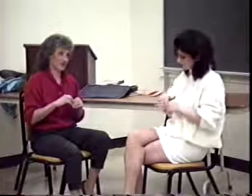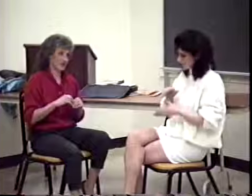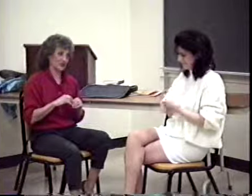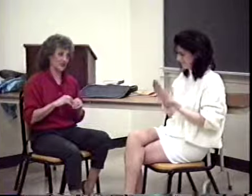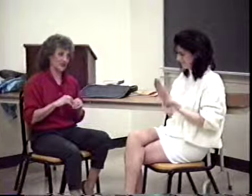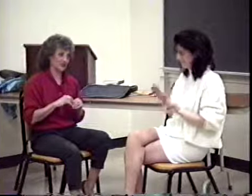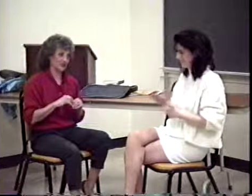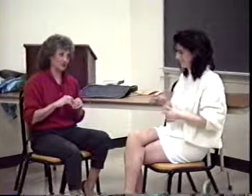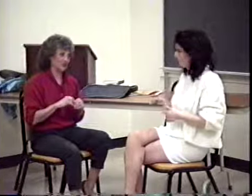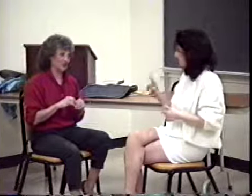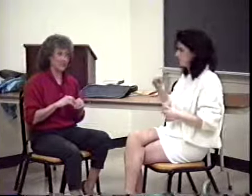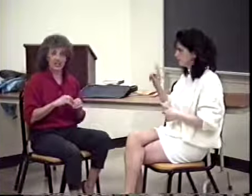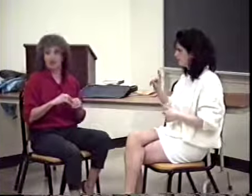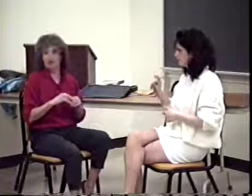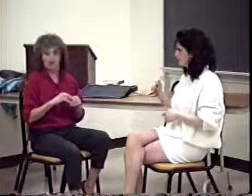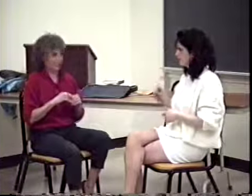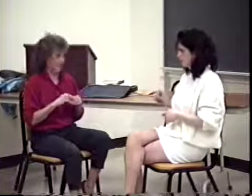through riding. She can't quit riding.